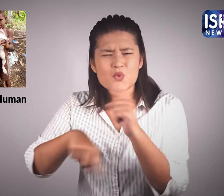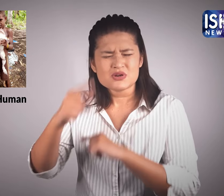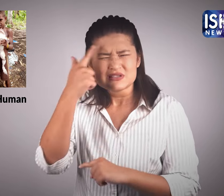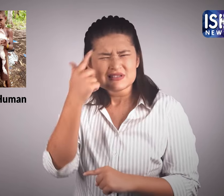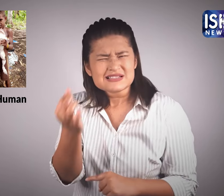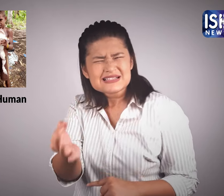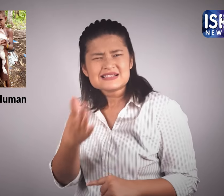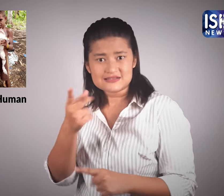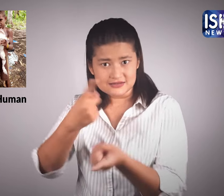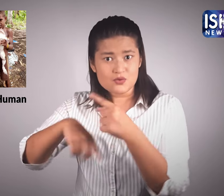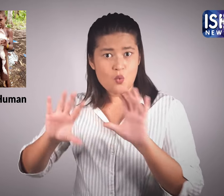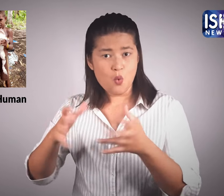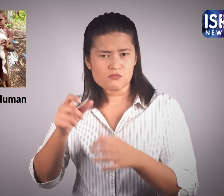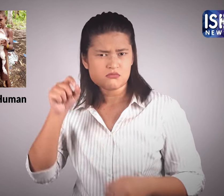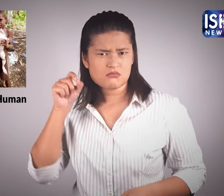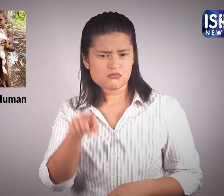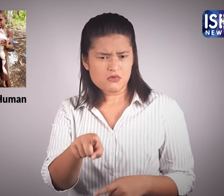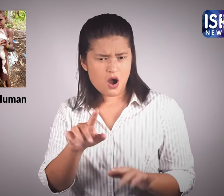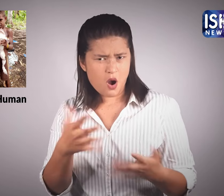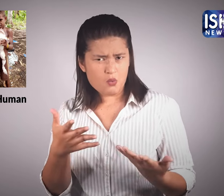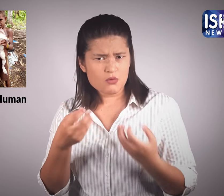Even experts are surprised by its size.